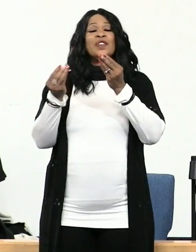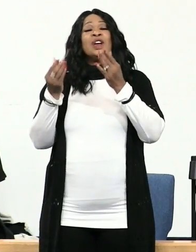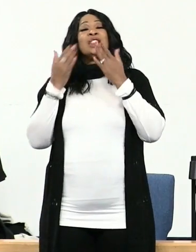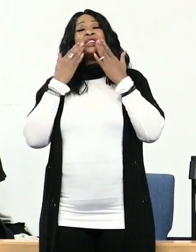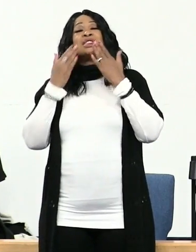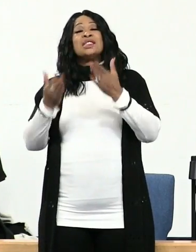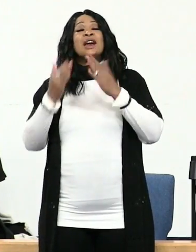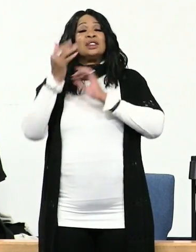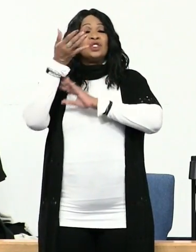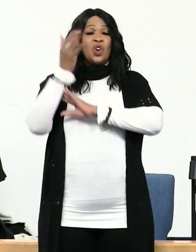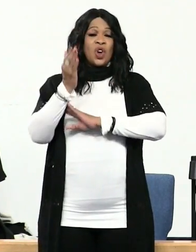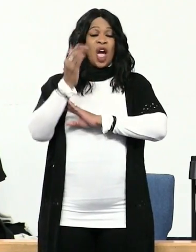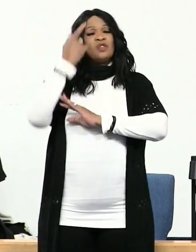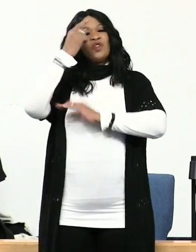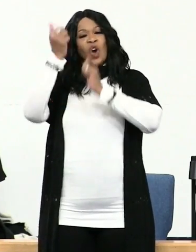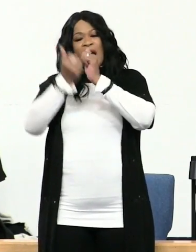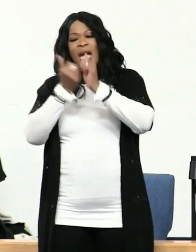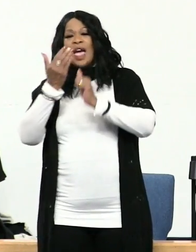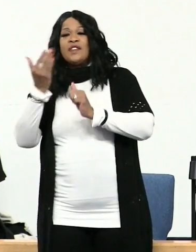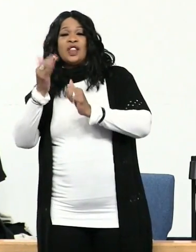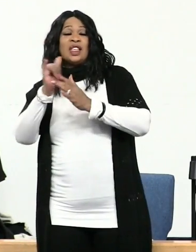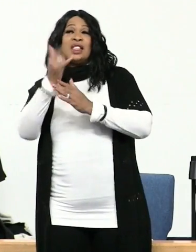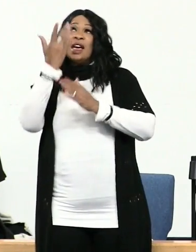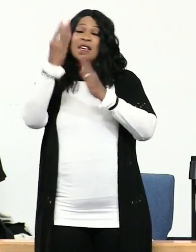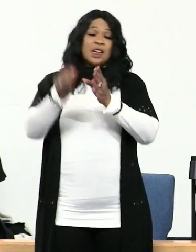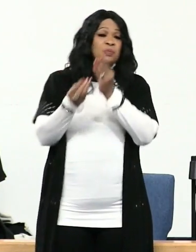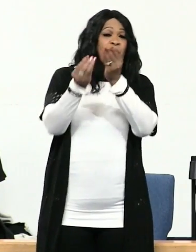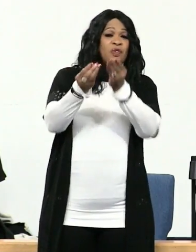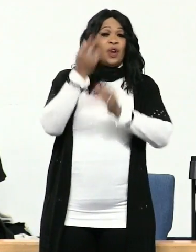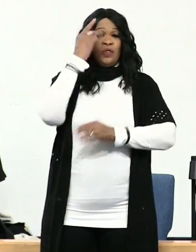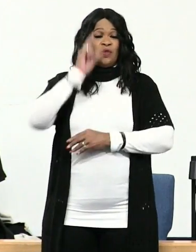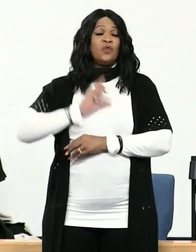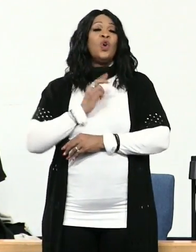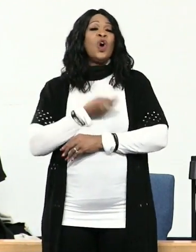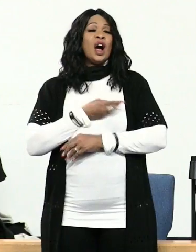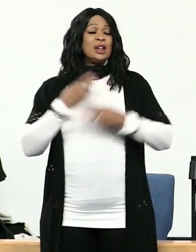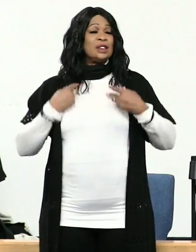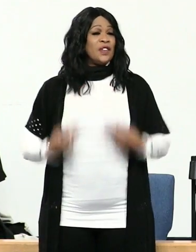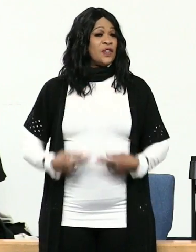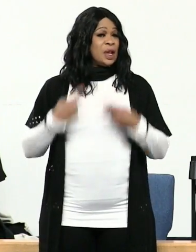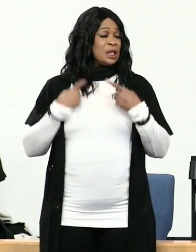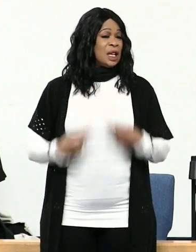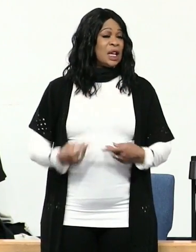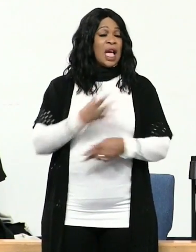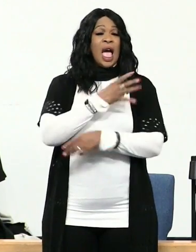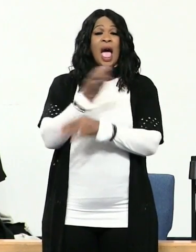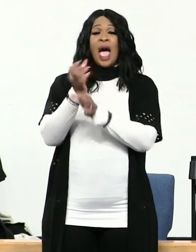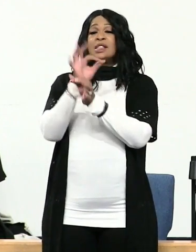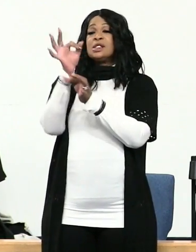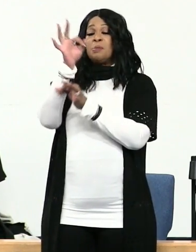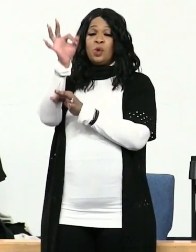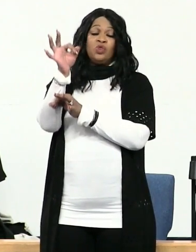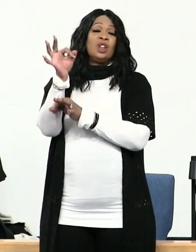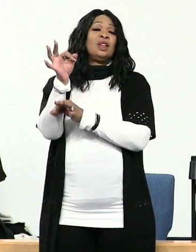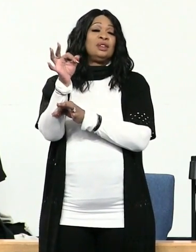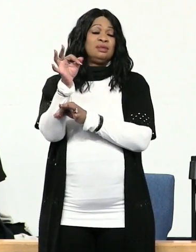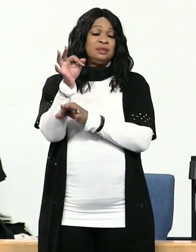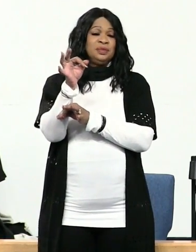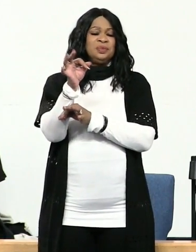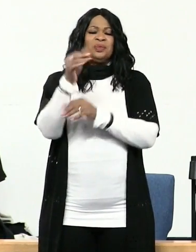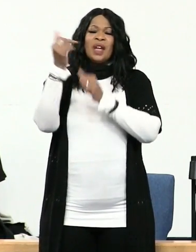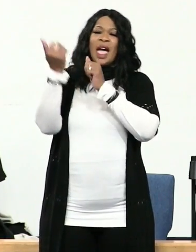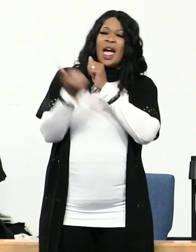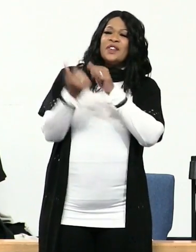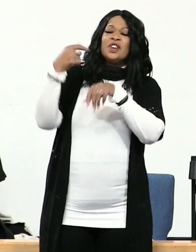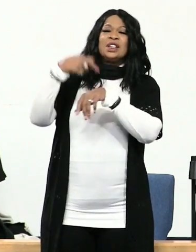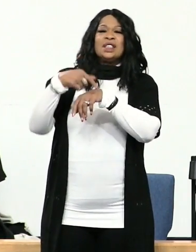for everything he has provided for us physically and spiritually. Every